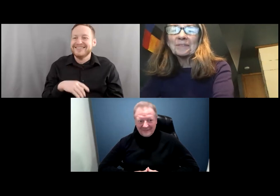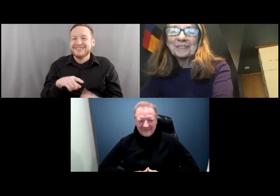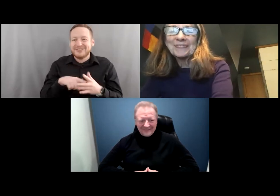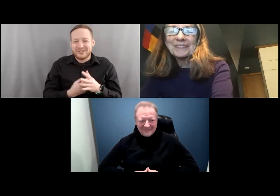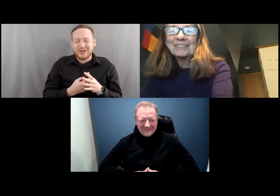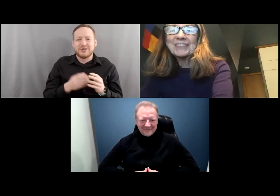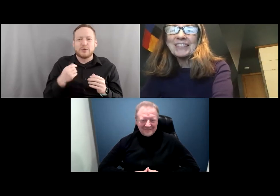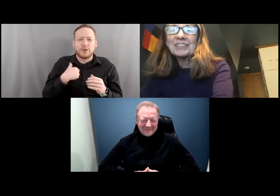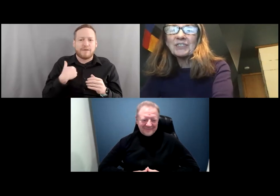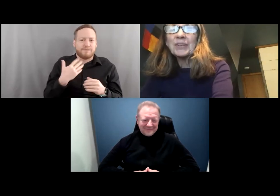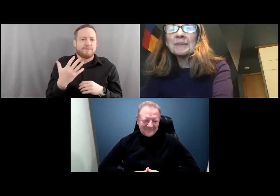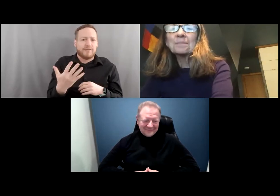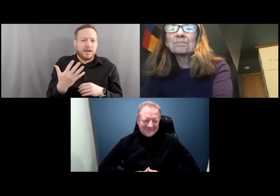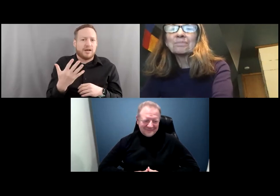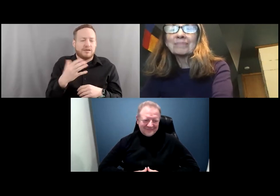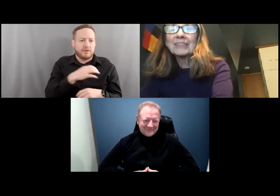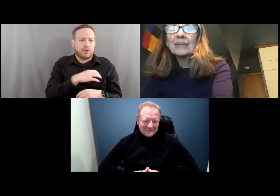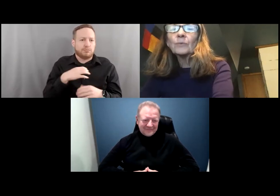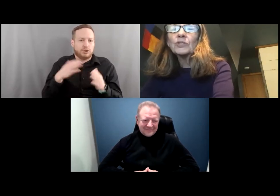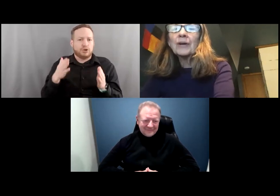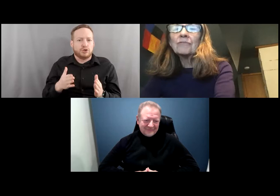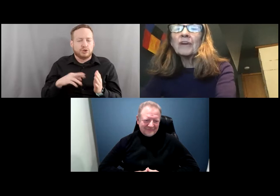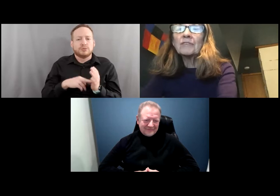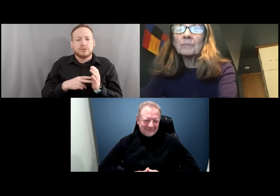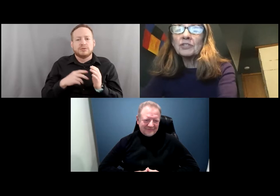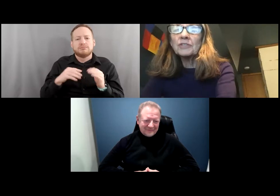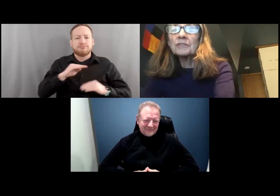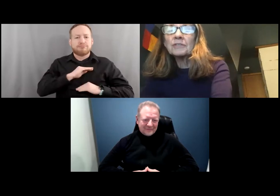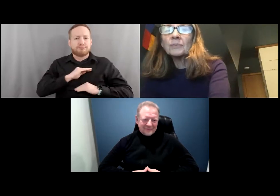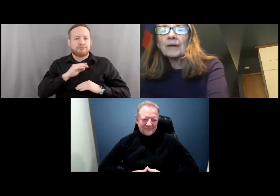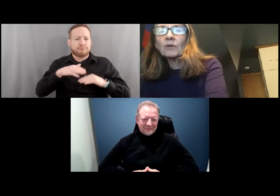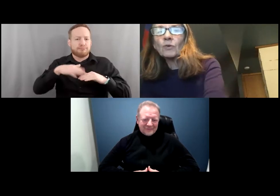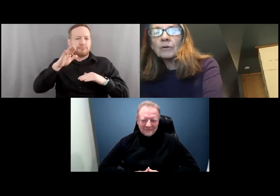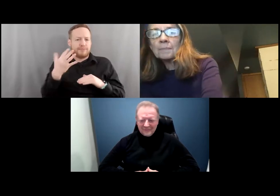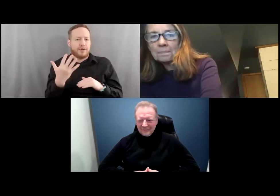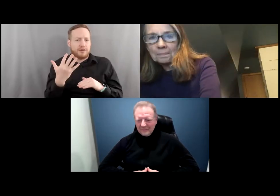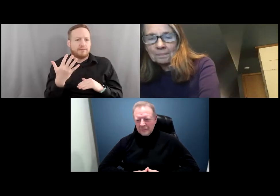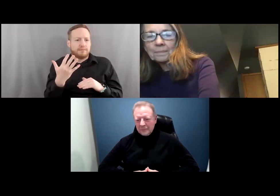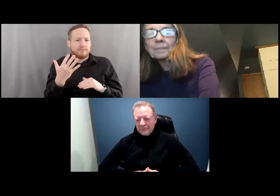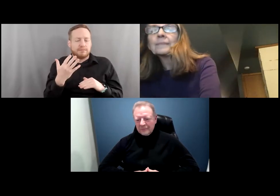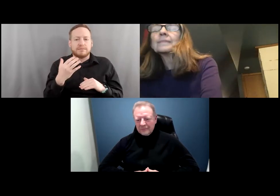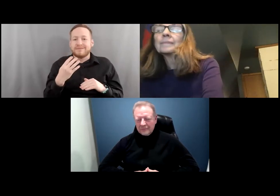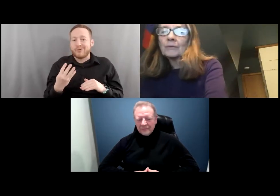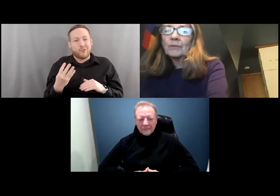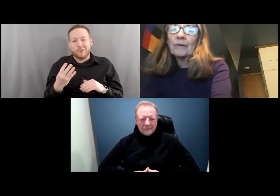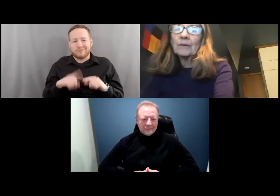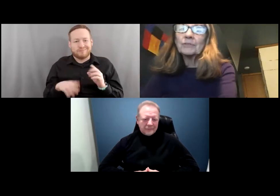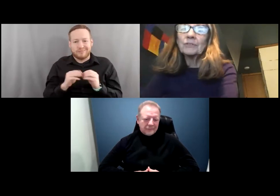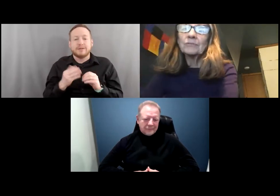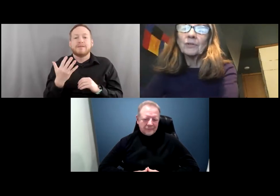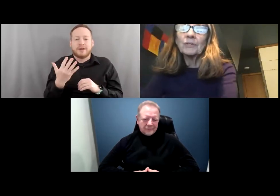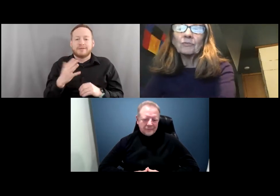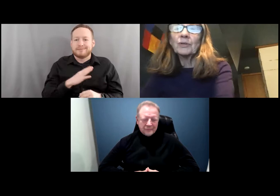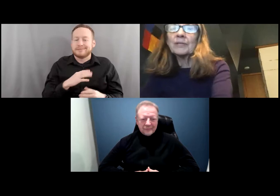Anyway, we'll say 6:08. We do have 5 commissioners, so we have a quorum. We are able